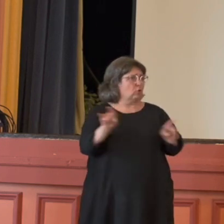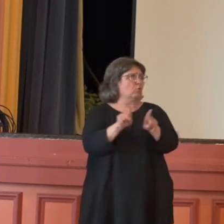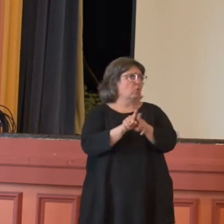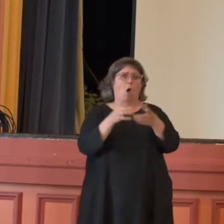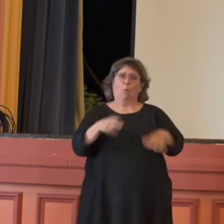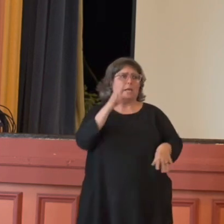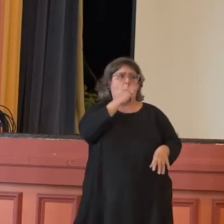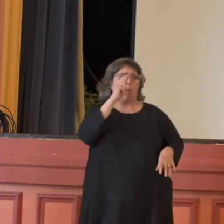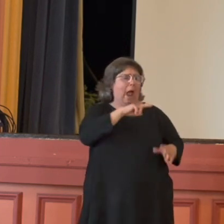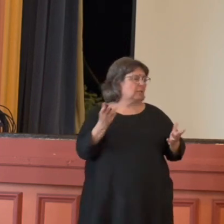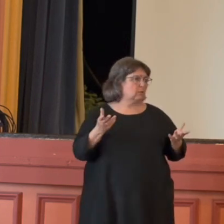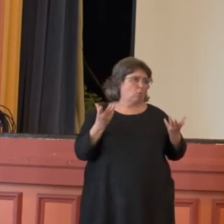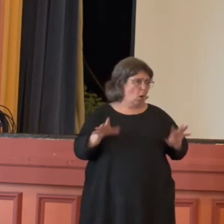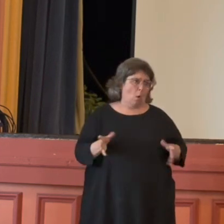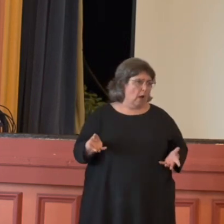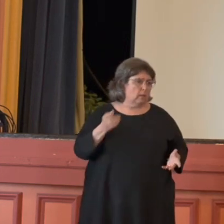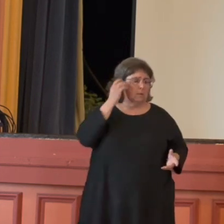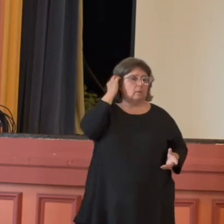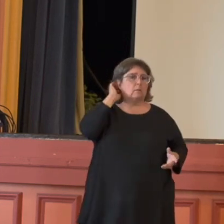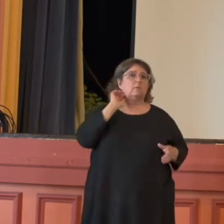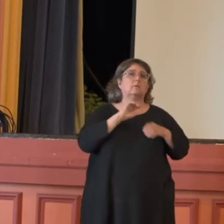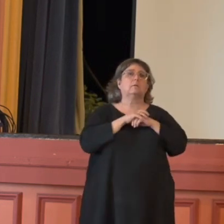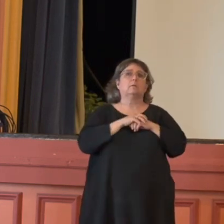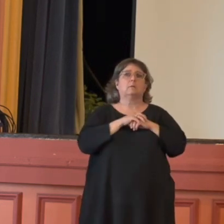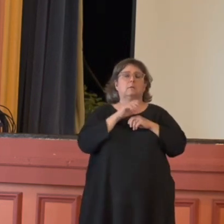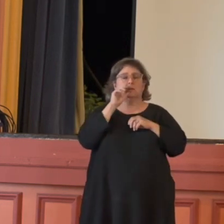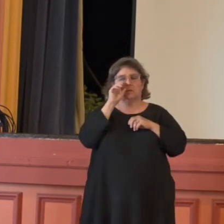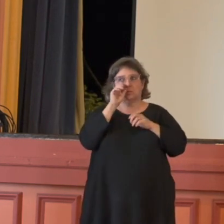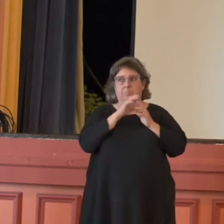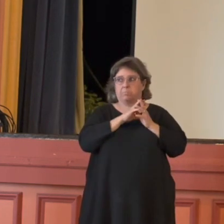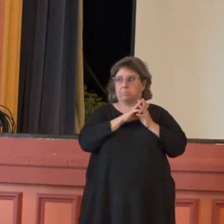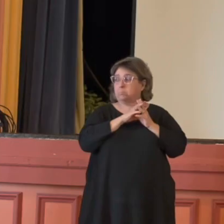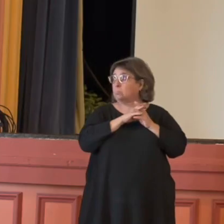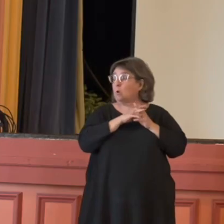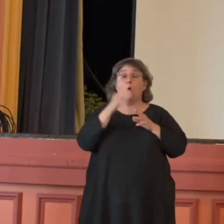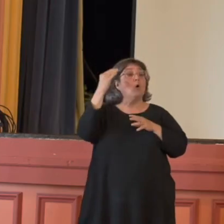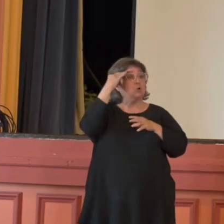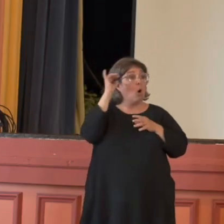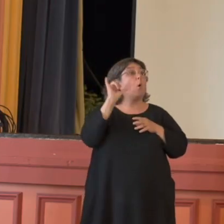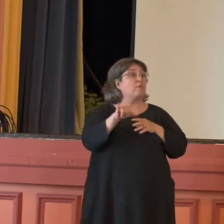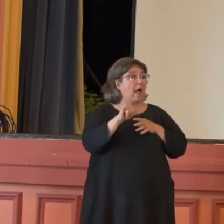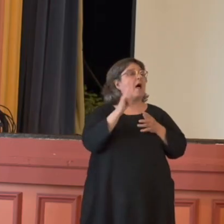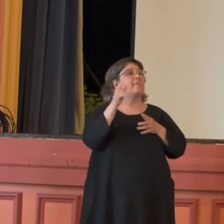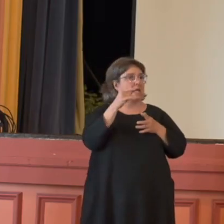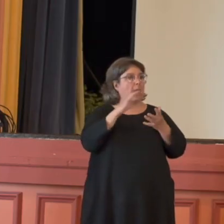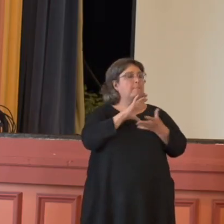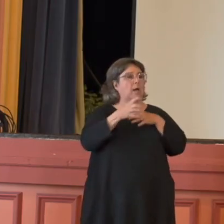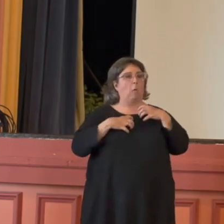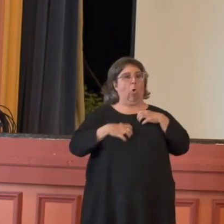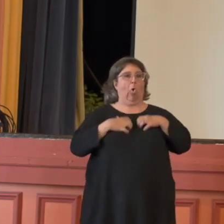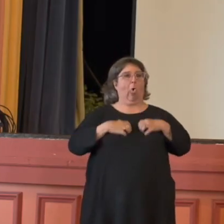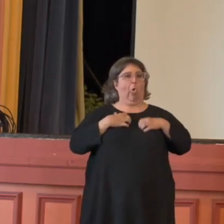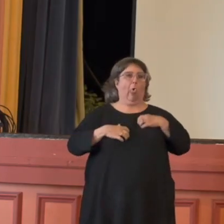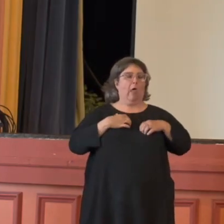don't want rodents either. And so knowing that they do get stirred up during,